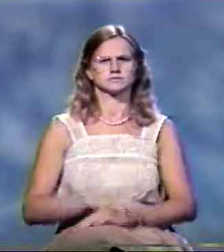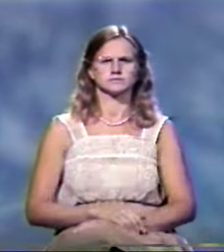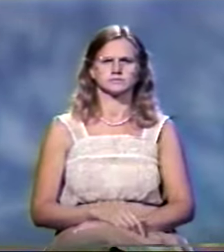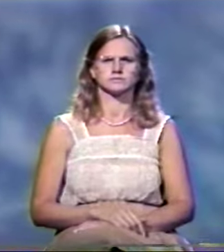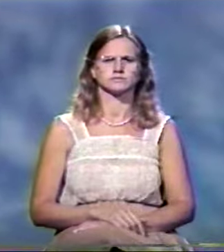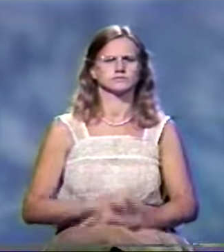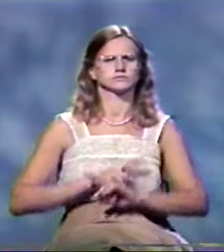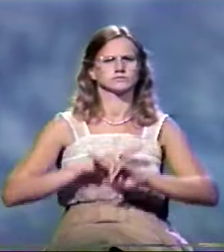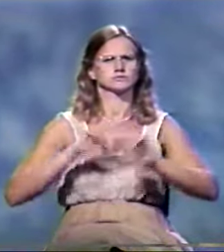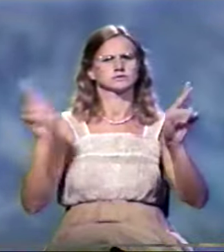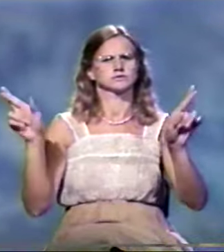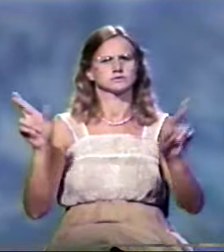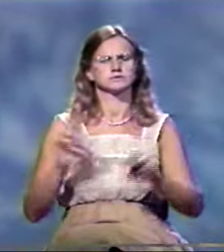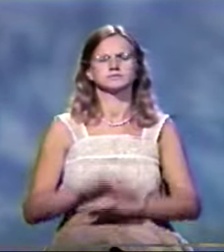Ready.